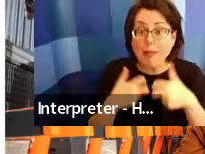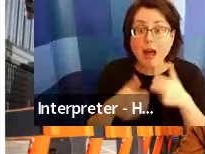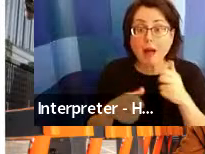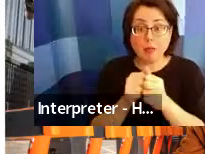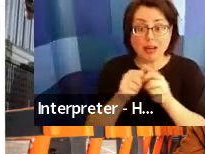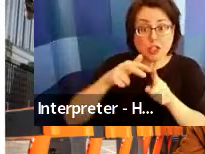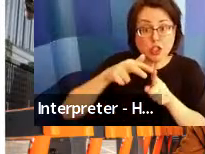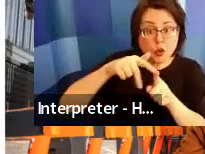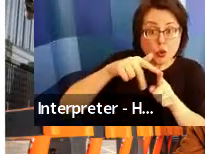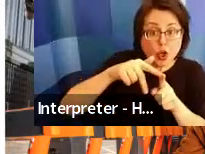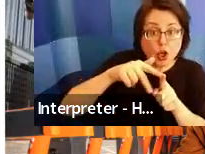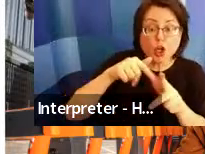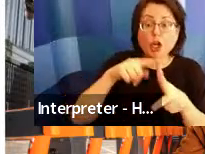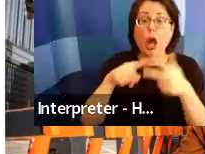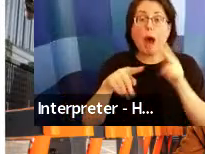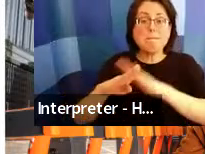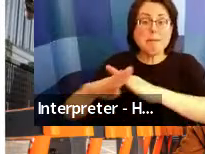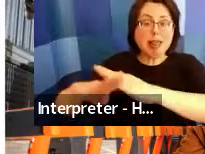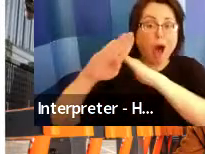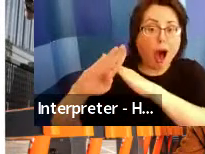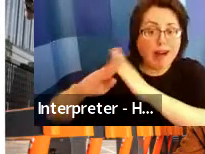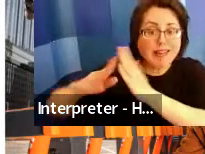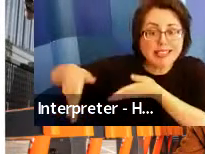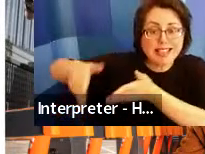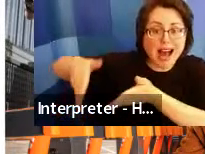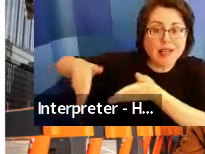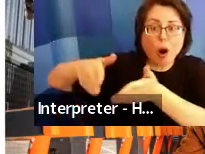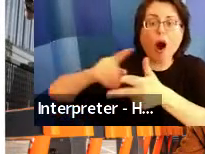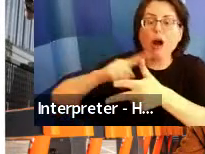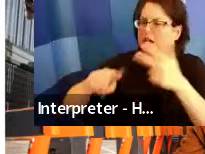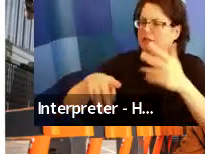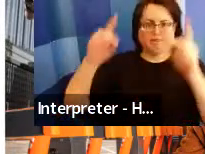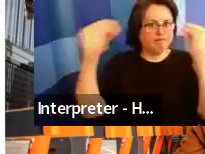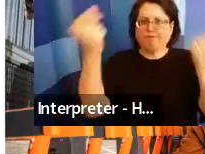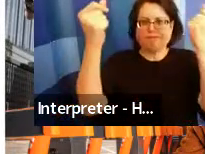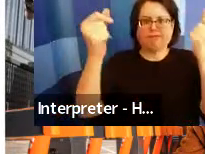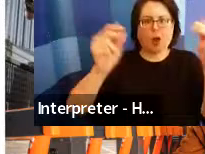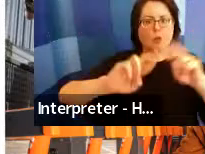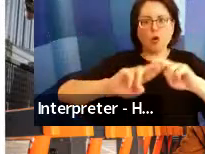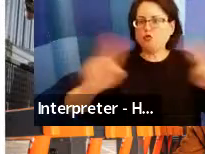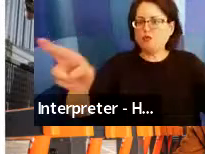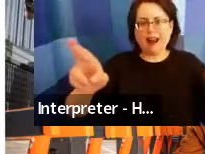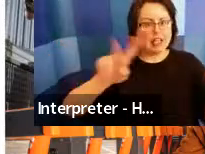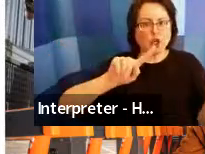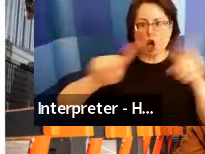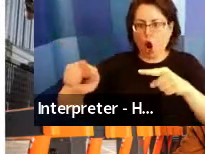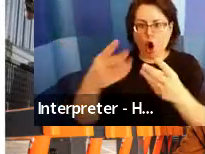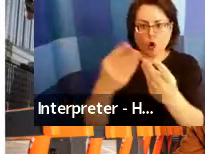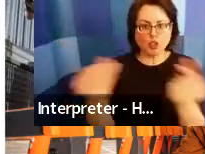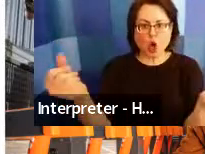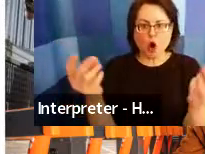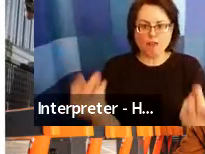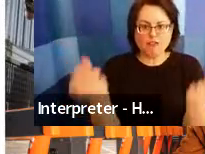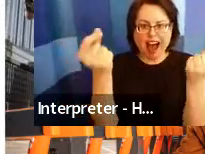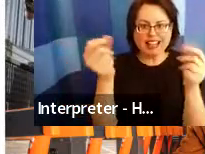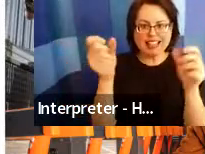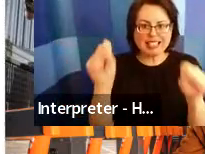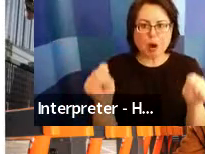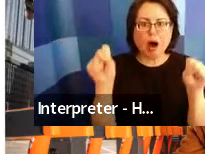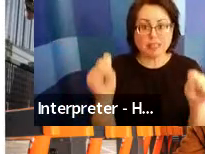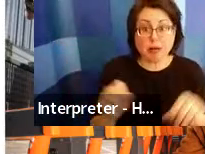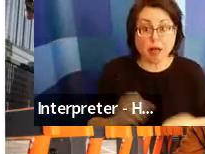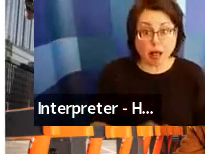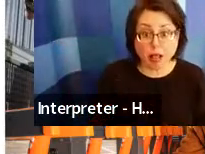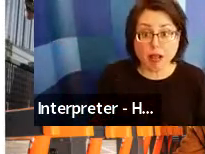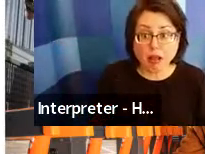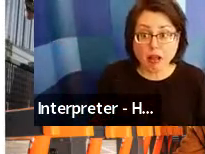reported to us, we have people on the streets ready to go to resolve that issue as quickly as possible, to the